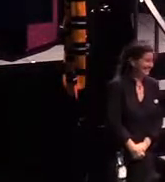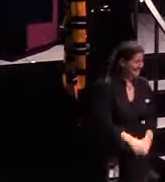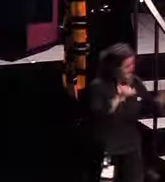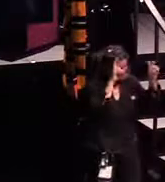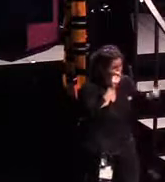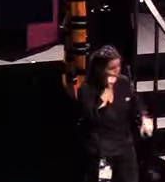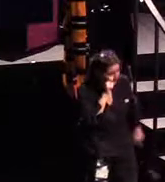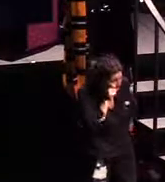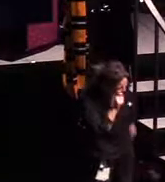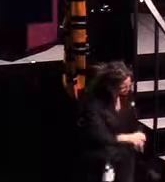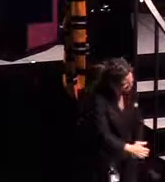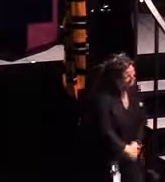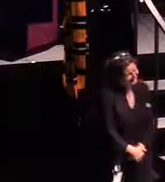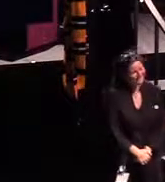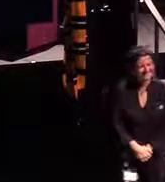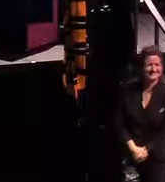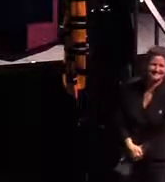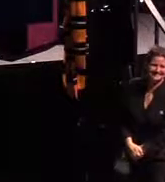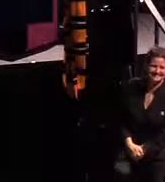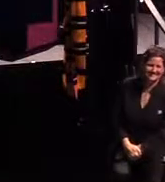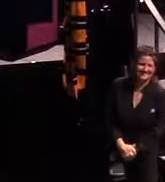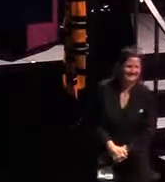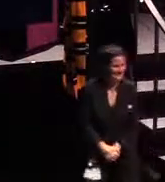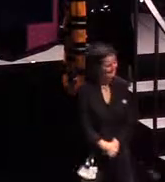donkey porn? Oh, yeah.